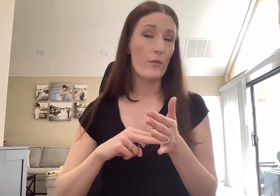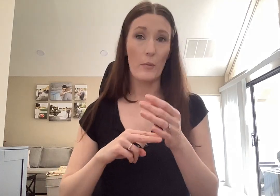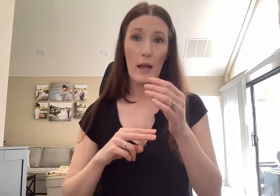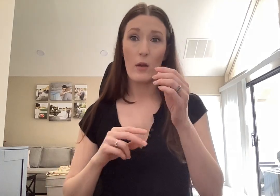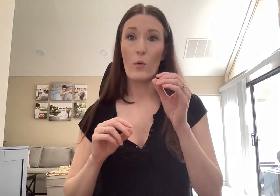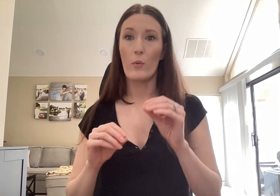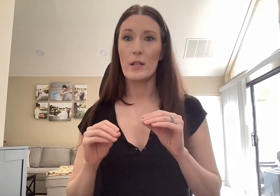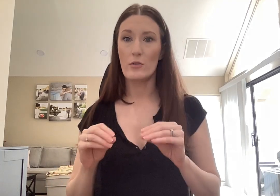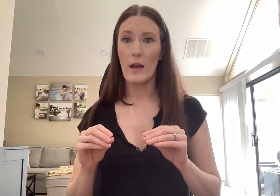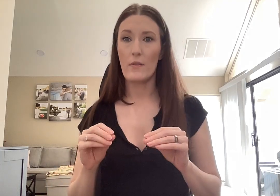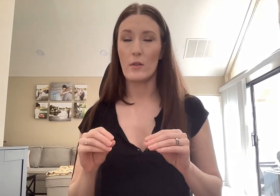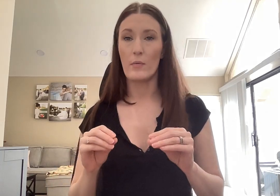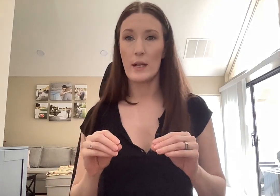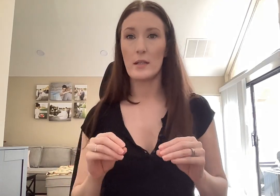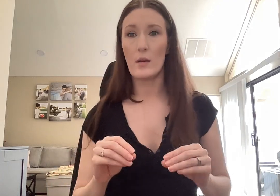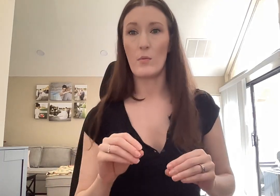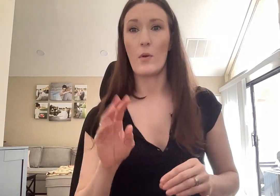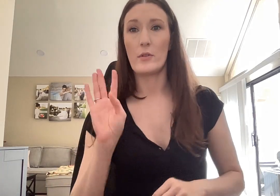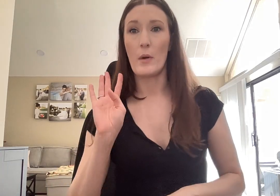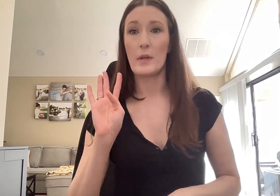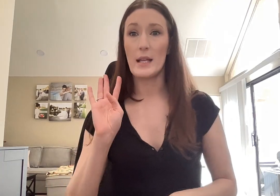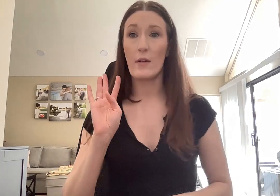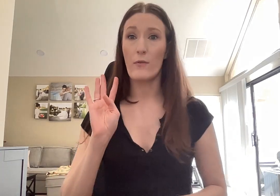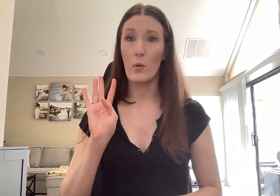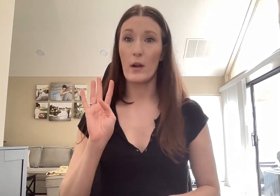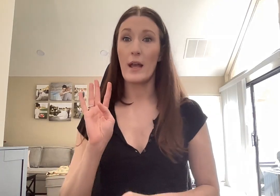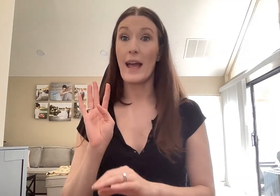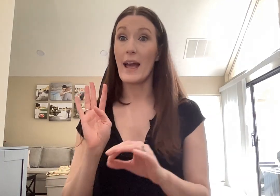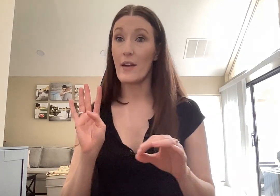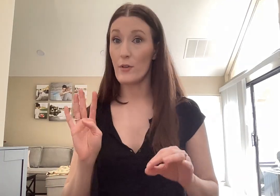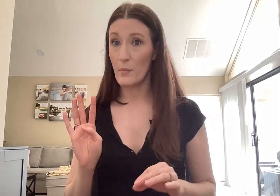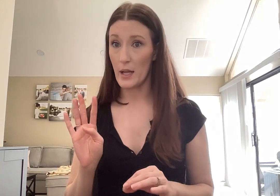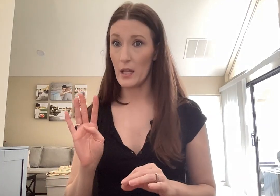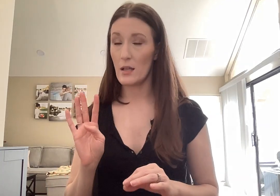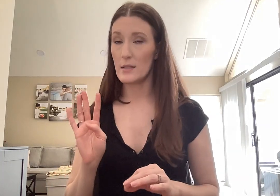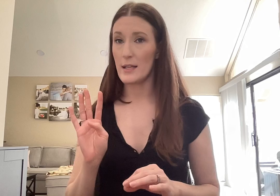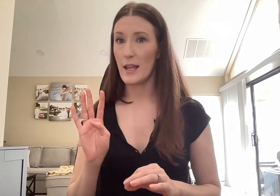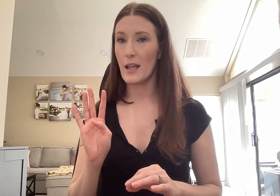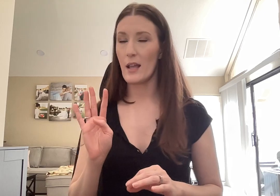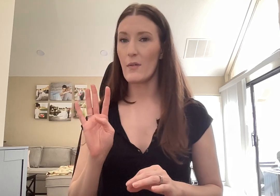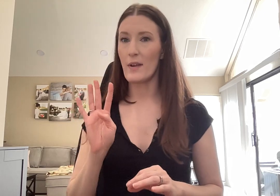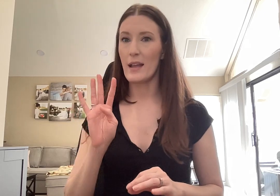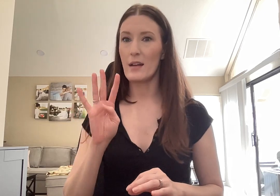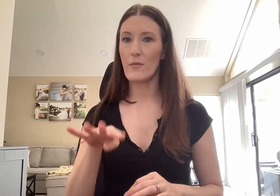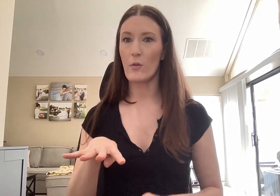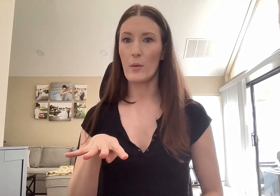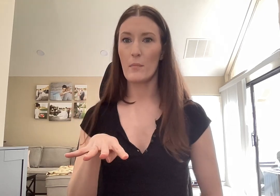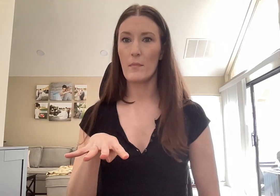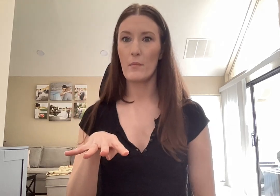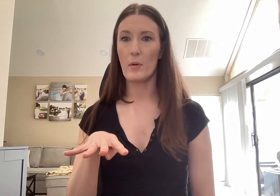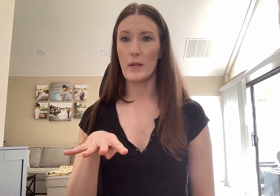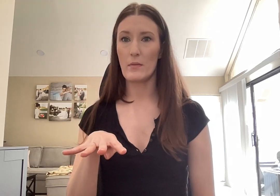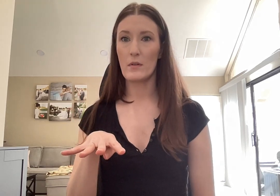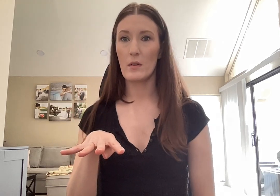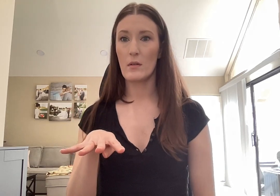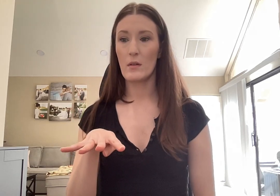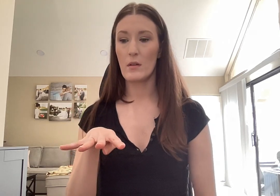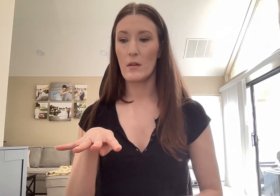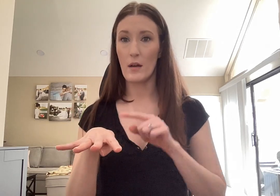Freeway. We drive on the right side of the road. So I'm going to take a 4. Everybody is taking a right-handed 4 palm down,